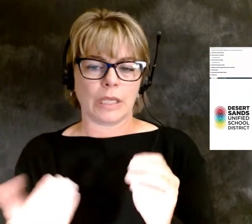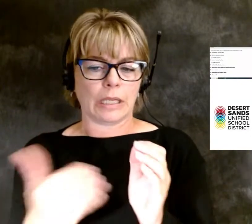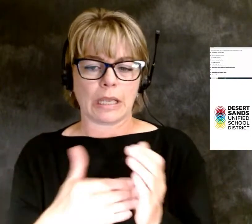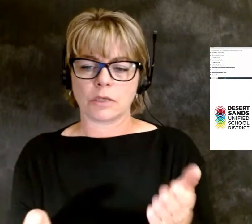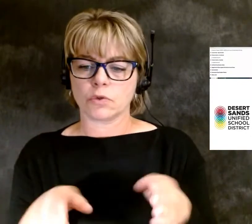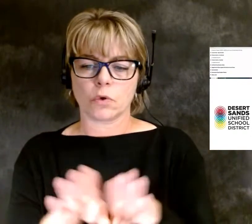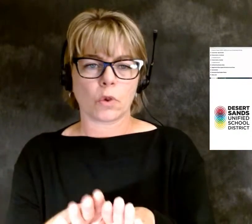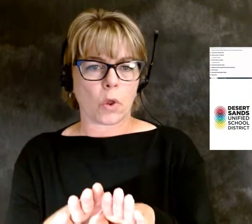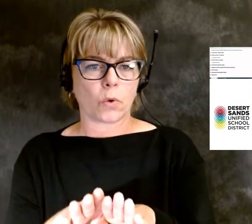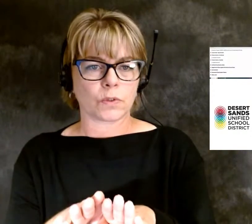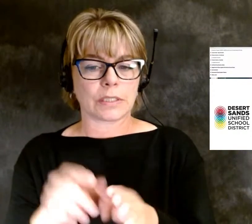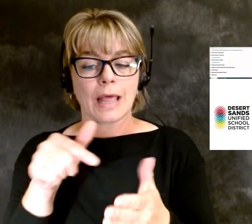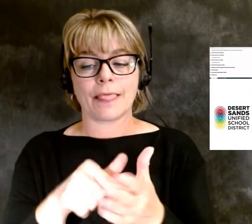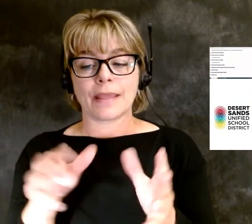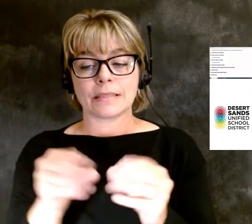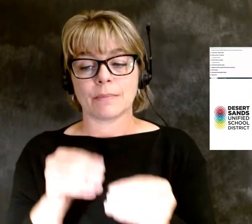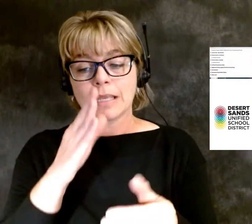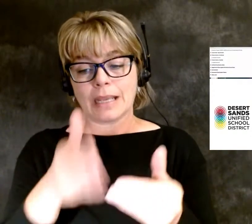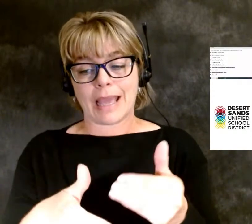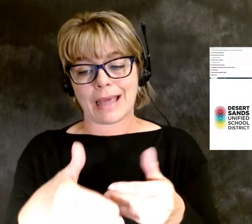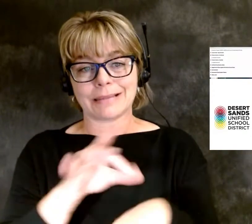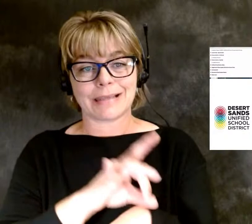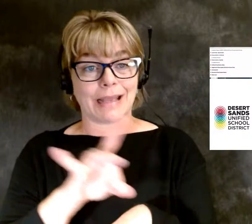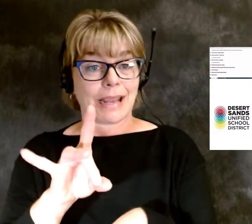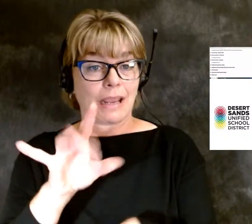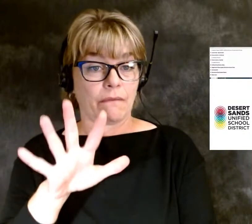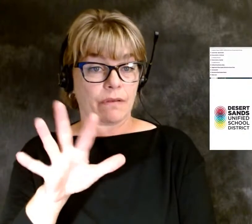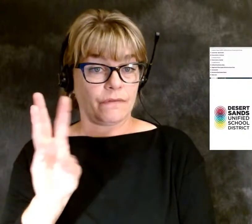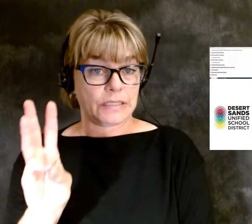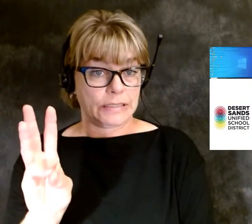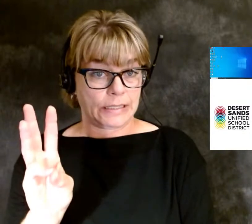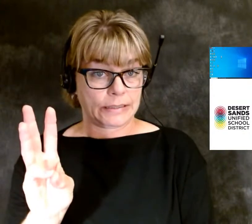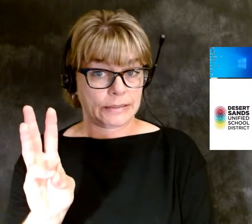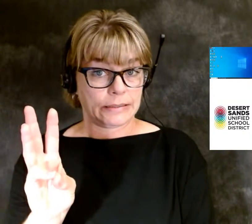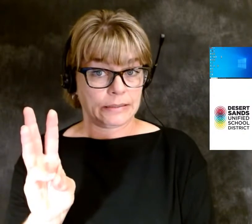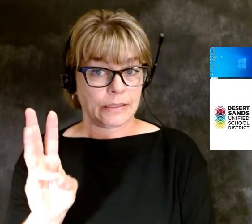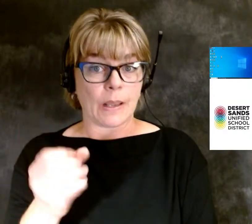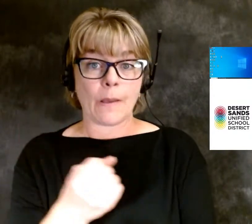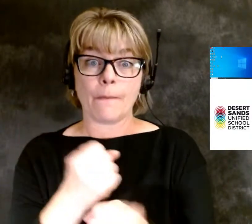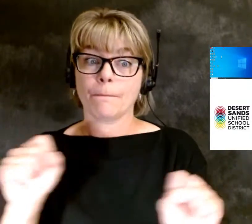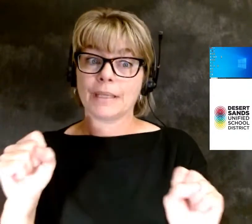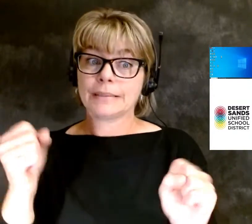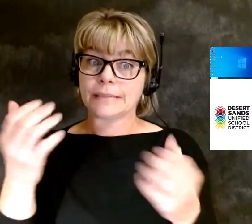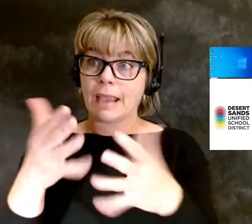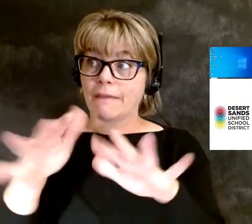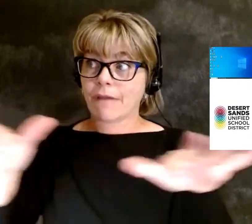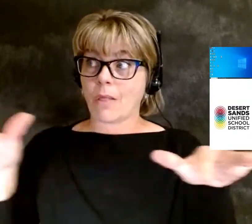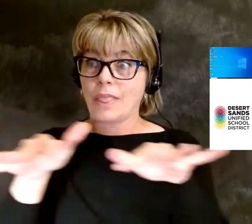meeting is adjourned at 8:56. Be safe out there.